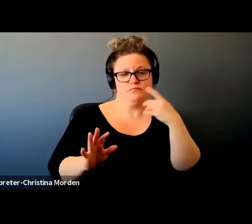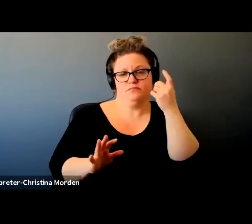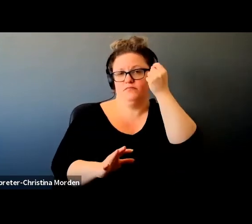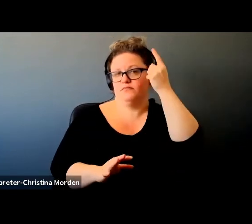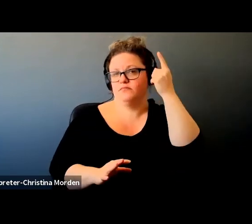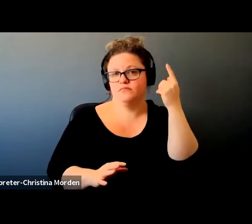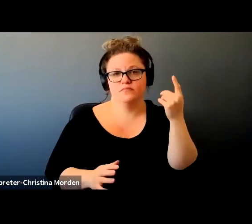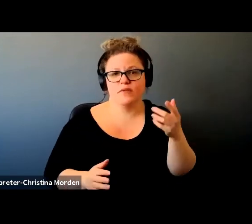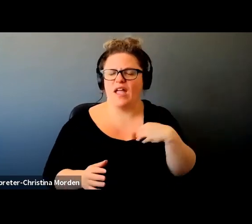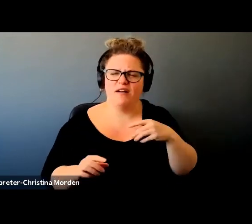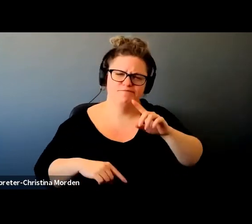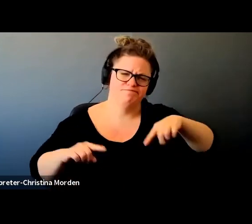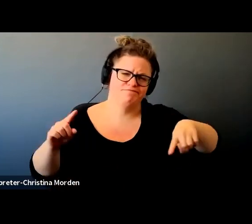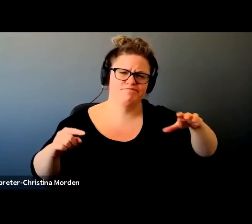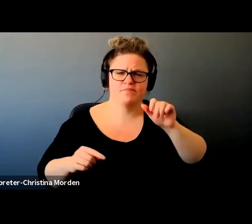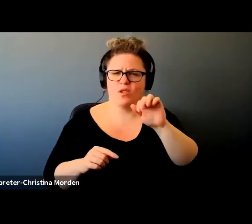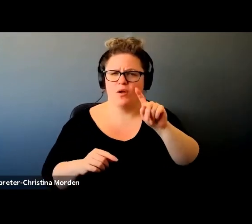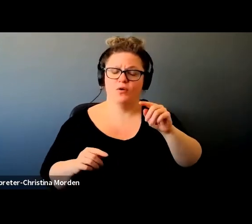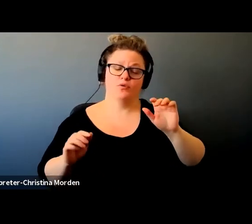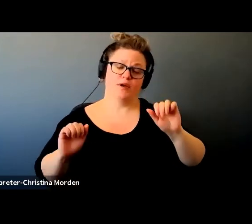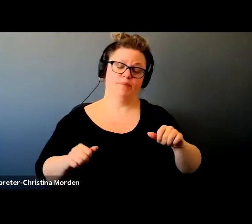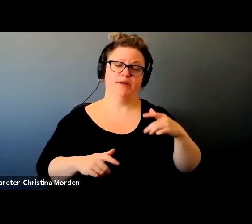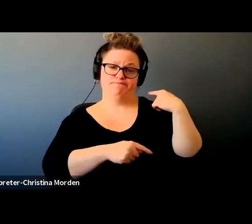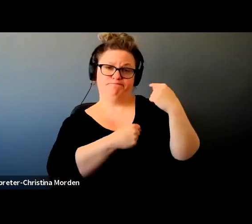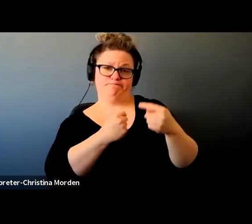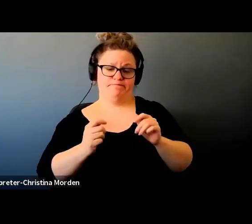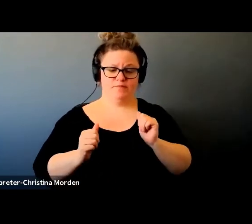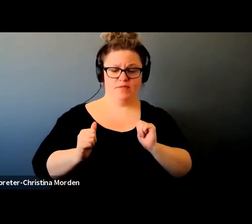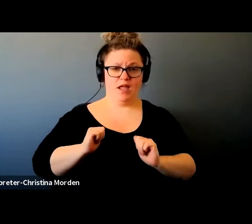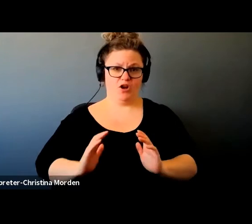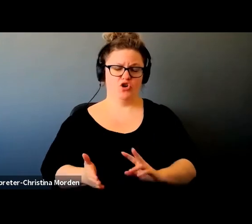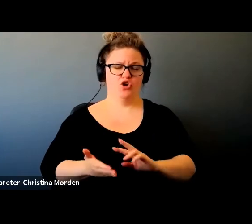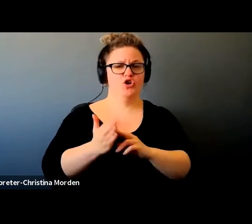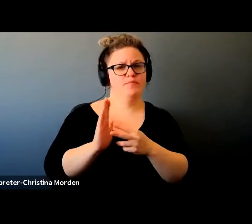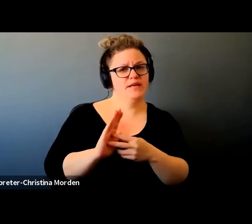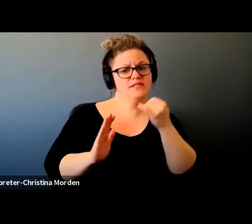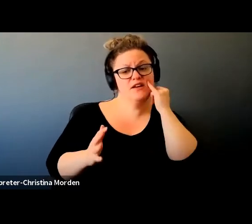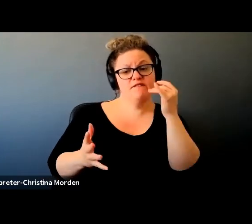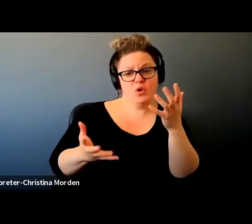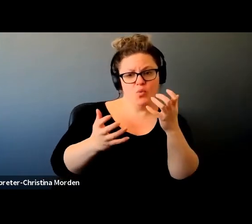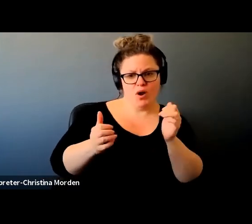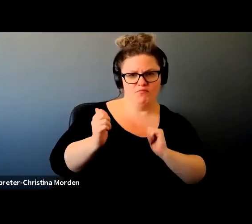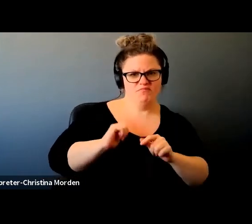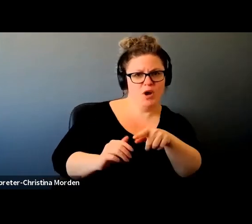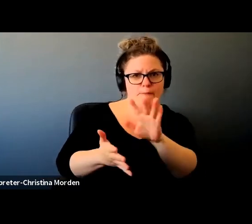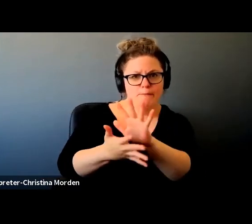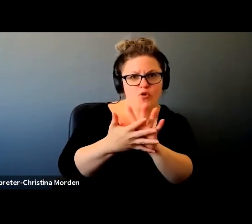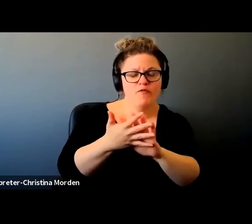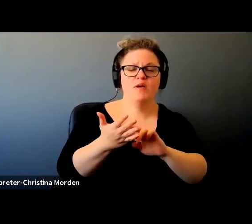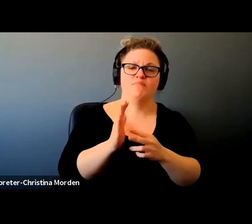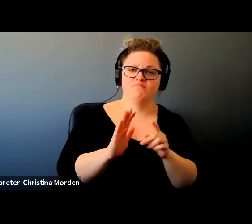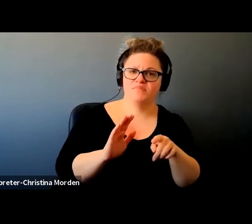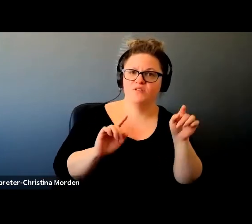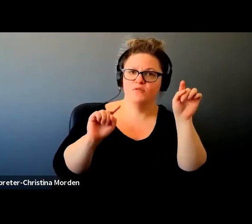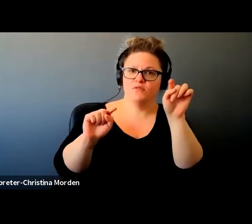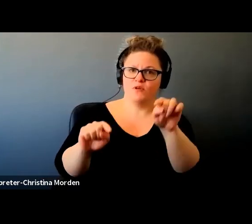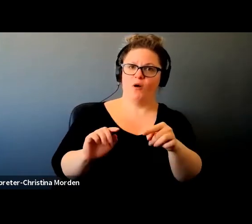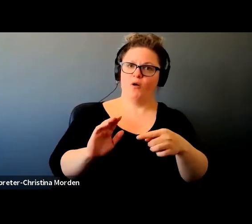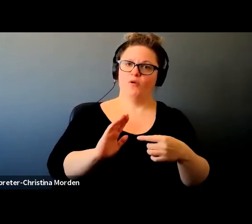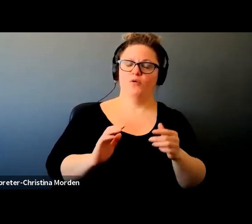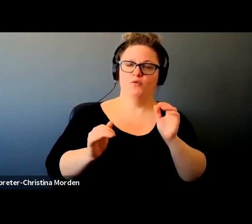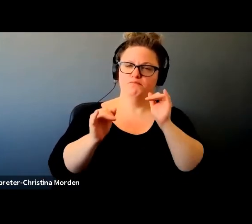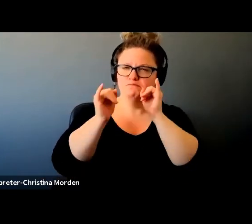traditional actor, and then that involves auditions and getting an agent and being involved in the film